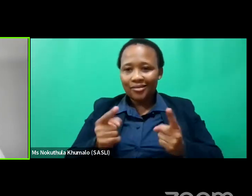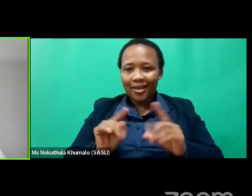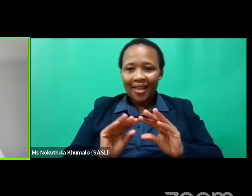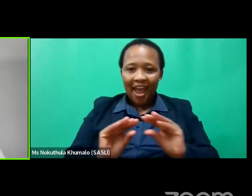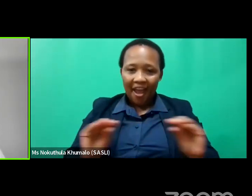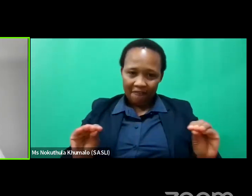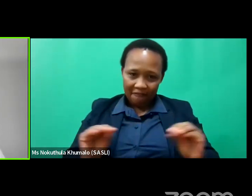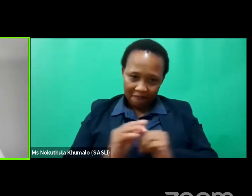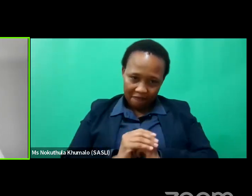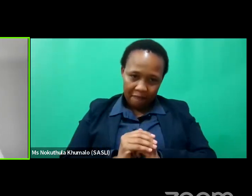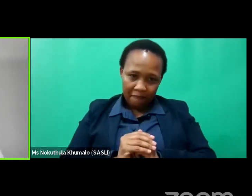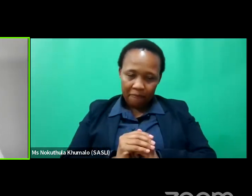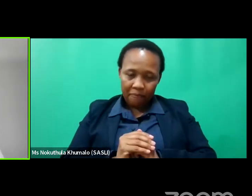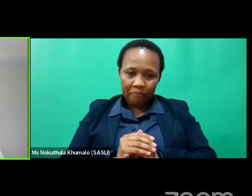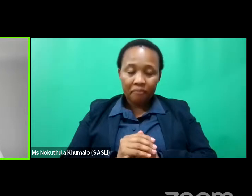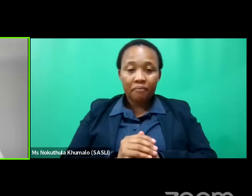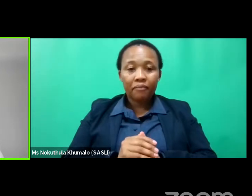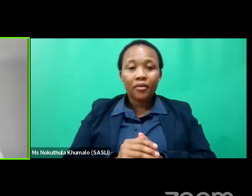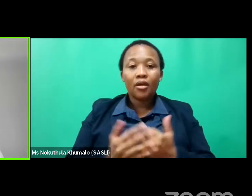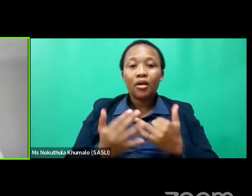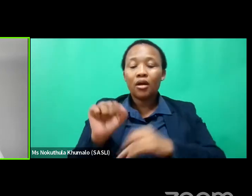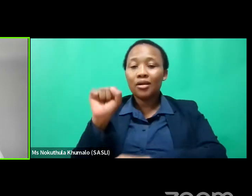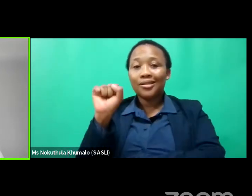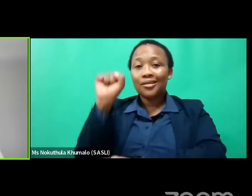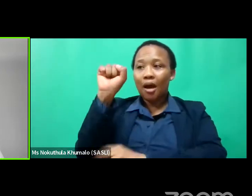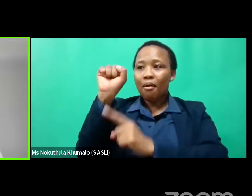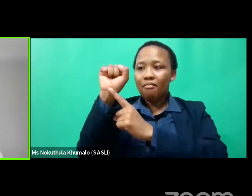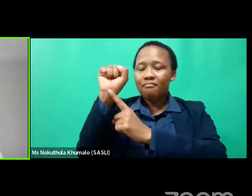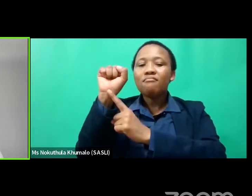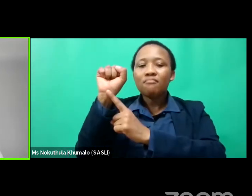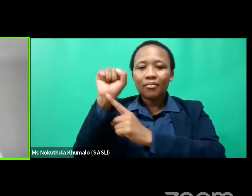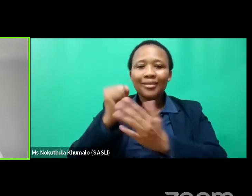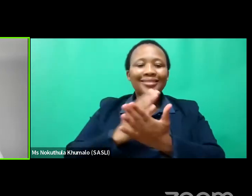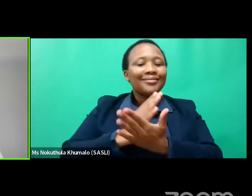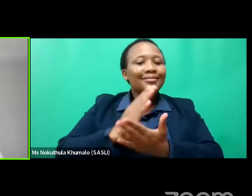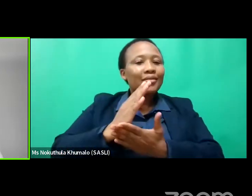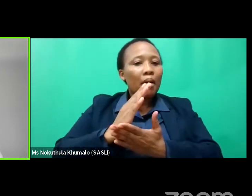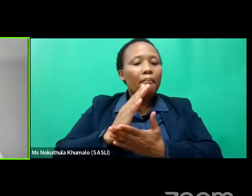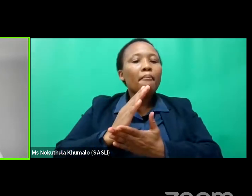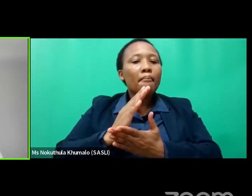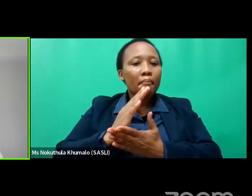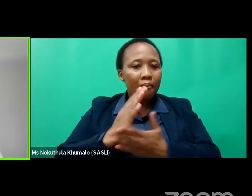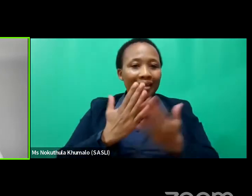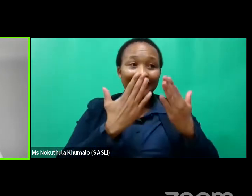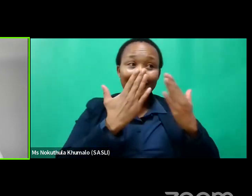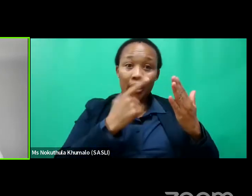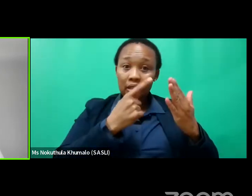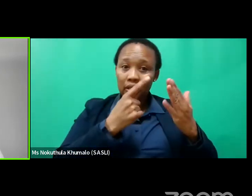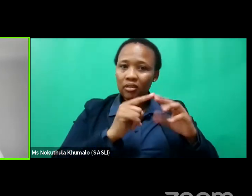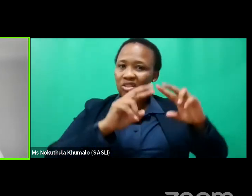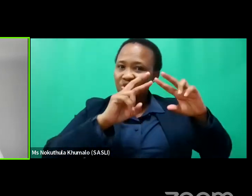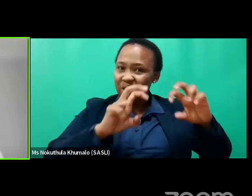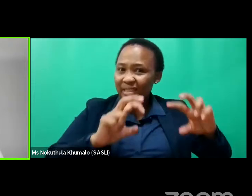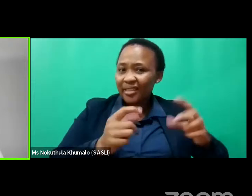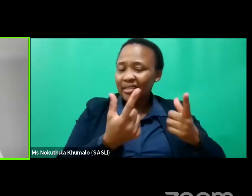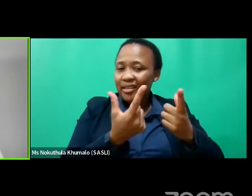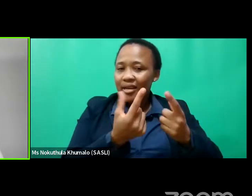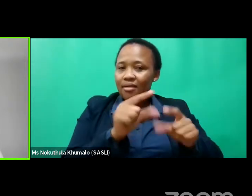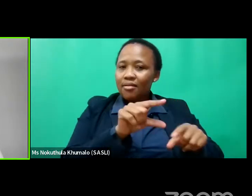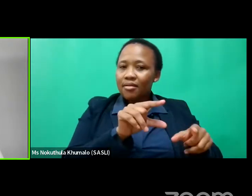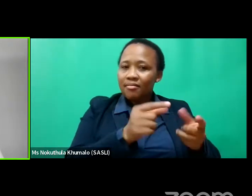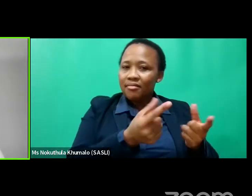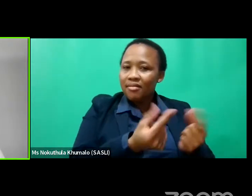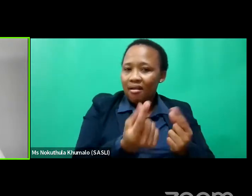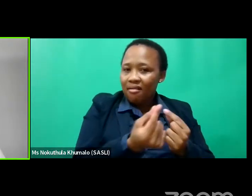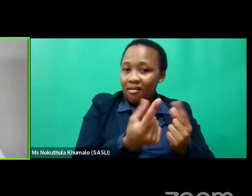In this Indaba, therefore, some of the studies and contributors that have been conducted or are being conducted